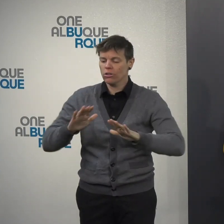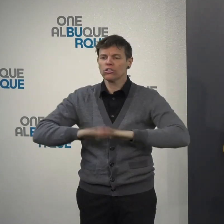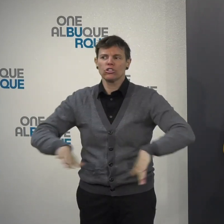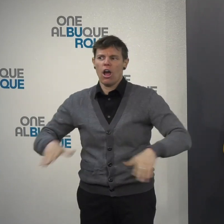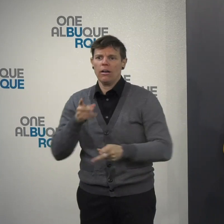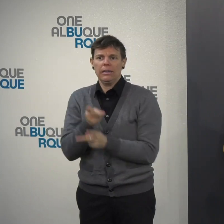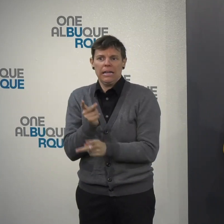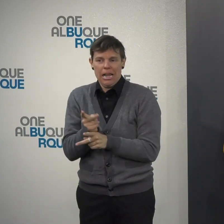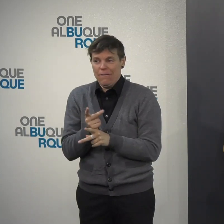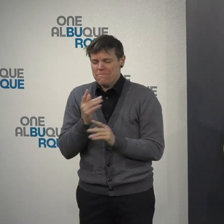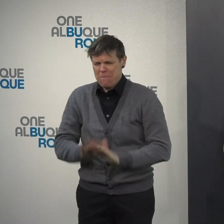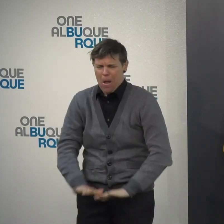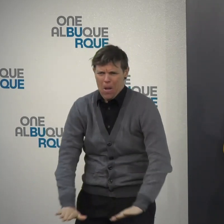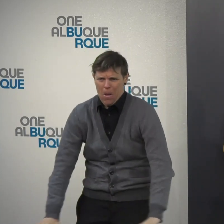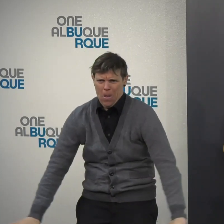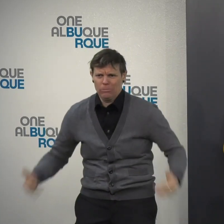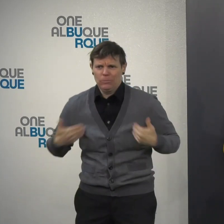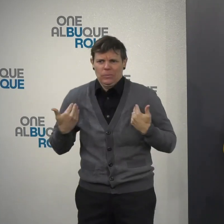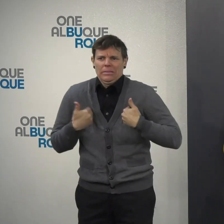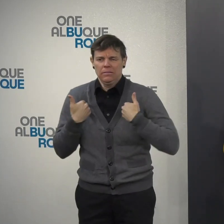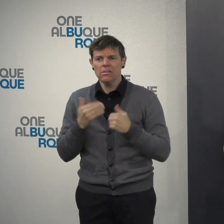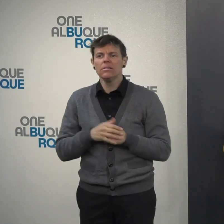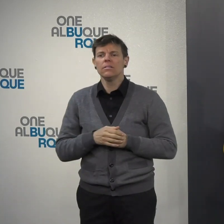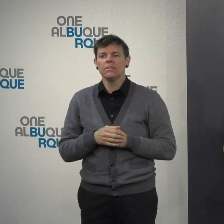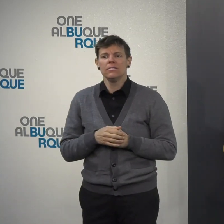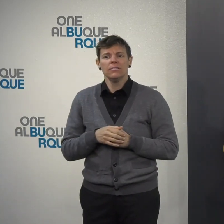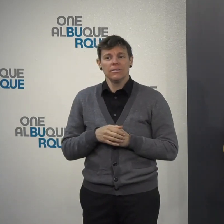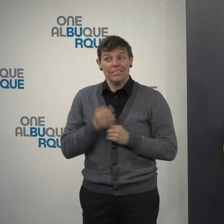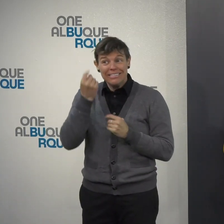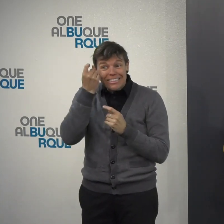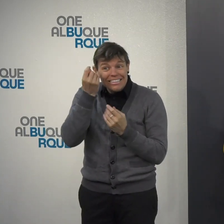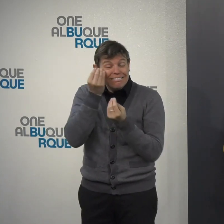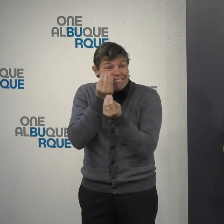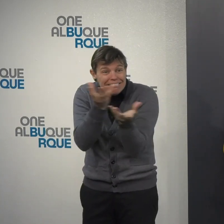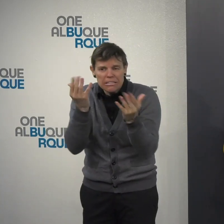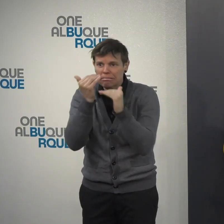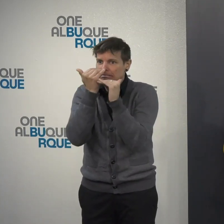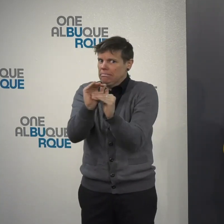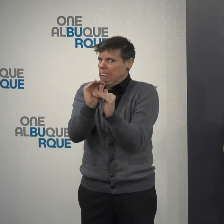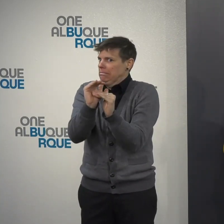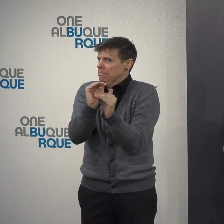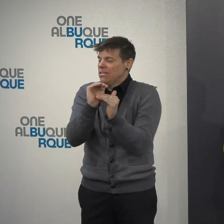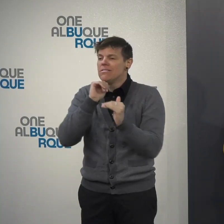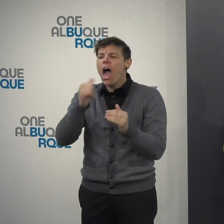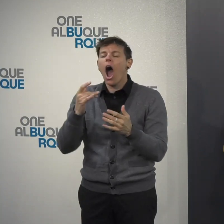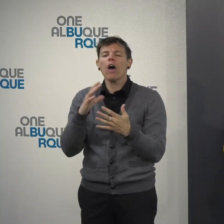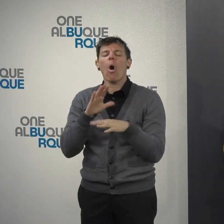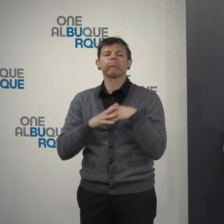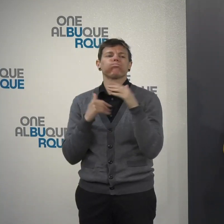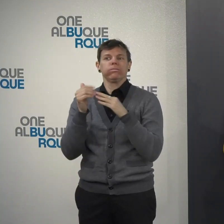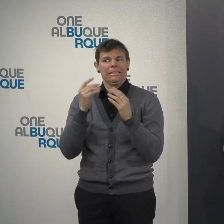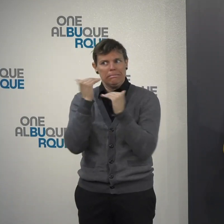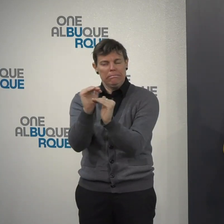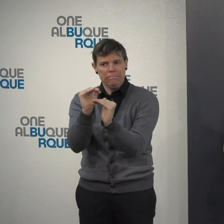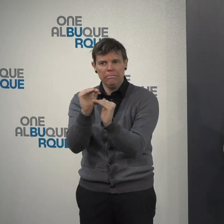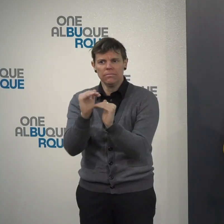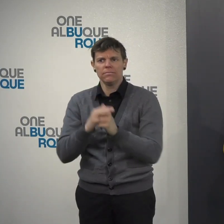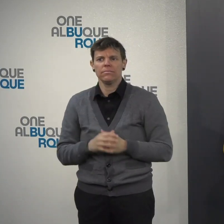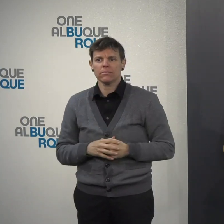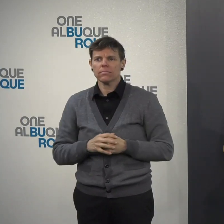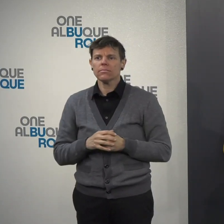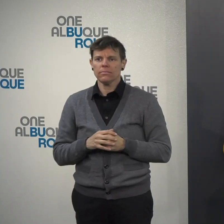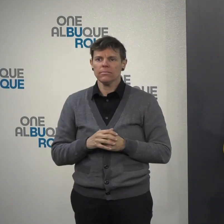we want to remind folks that we do have limited option for child care of all ages. And again, we've been doing this since Corona started, again, just for public